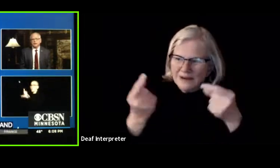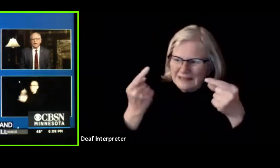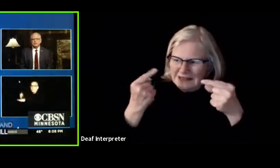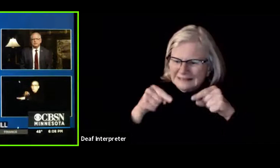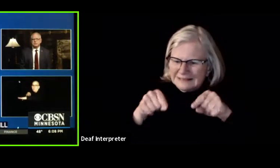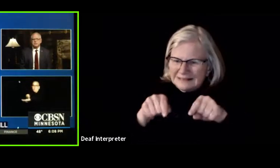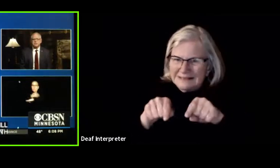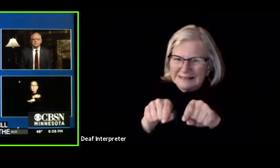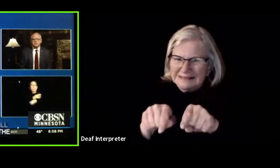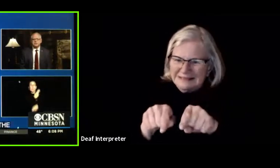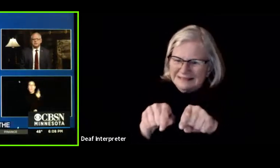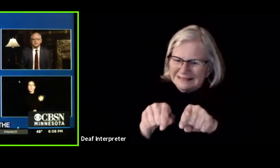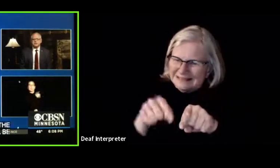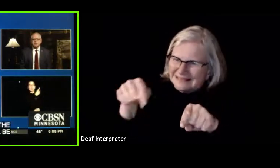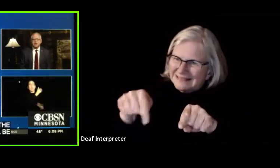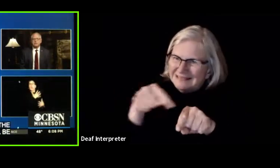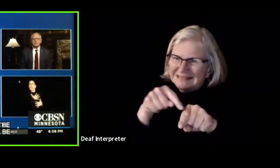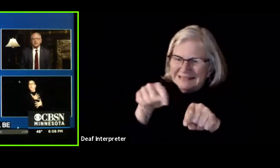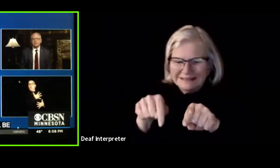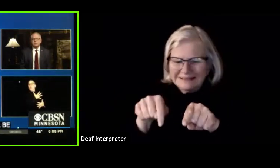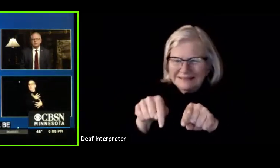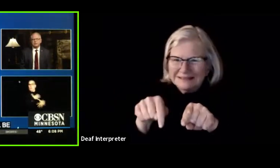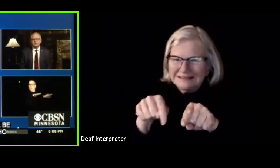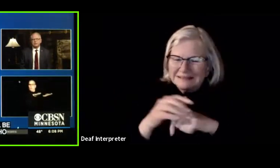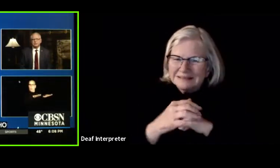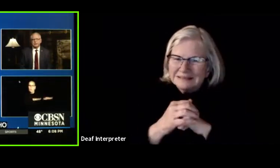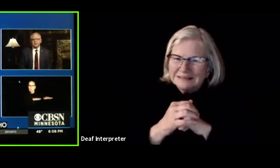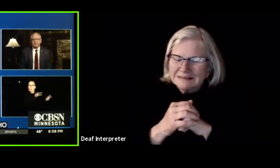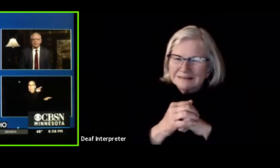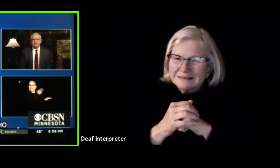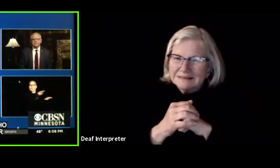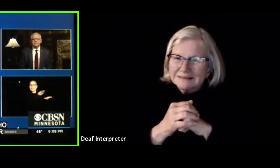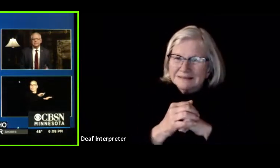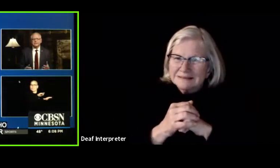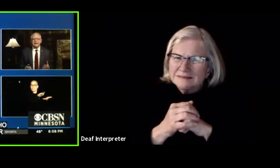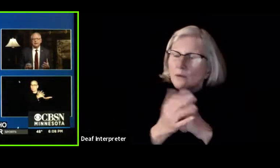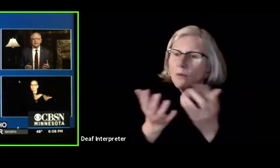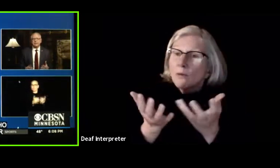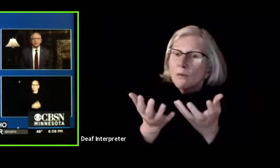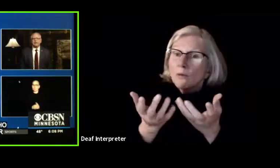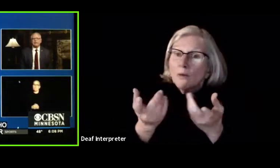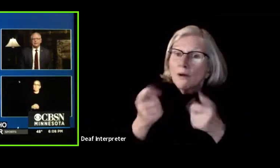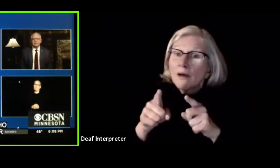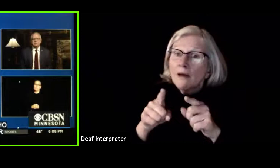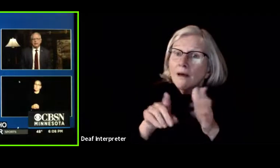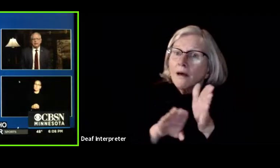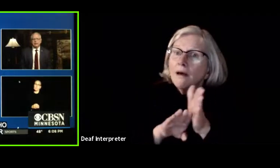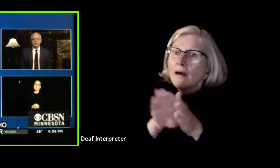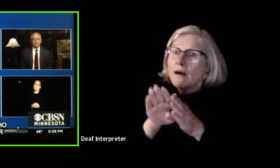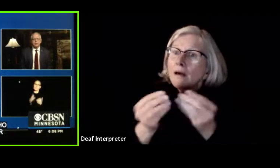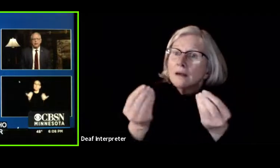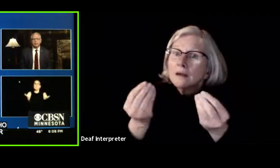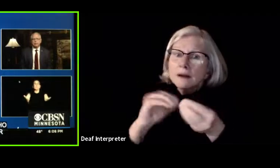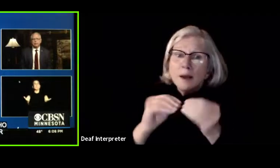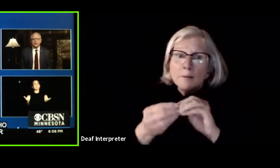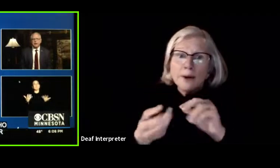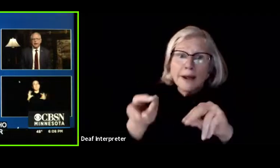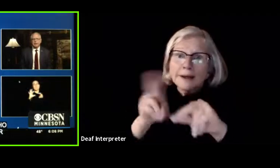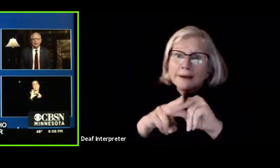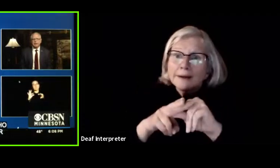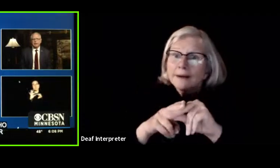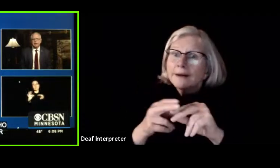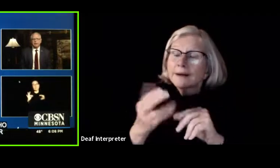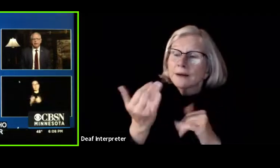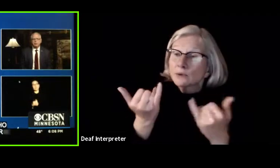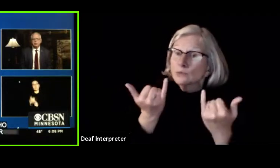their lives. So here's what's happening as it's surging again. This is a day and at a point in this pandemic that we hoped would never